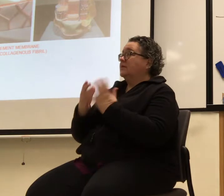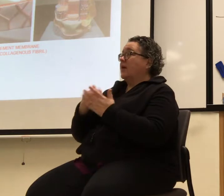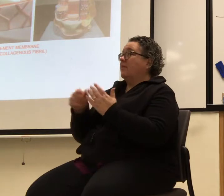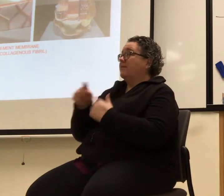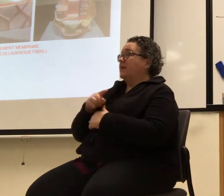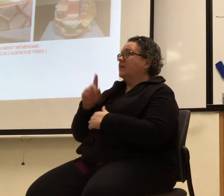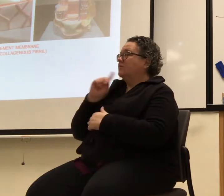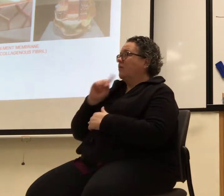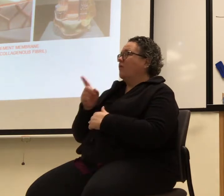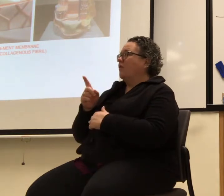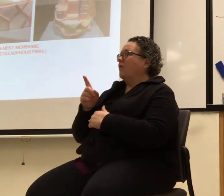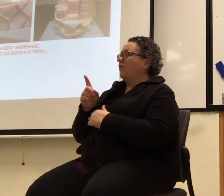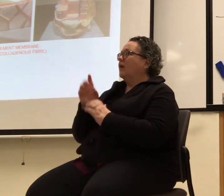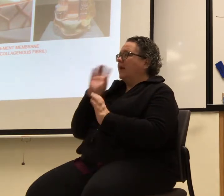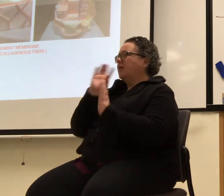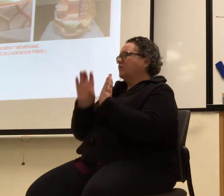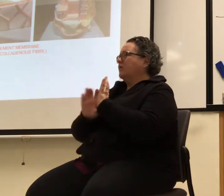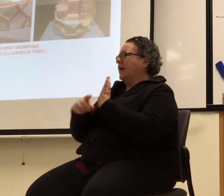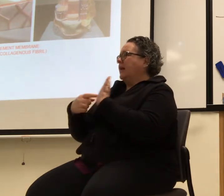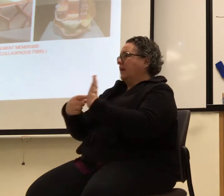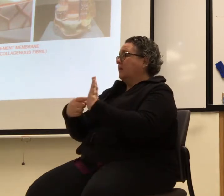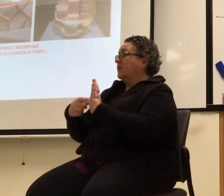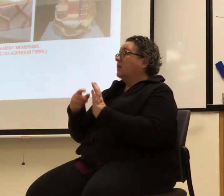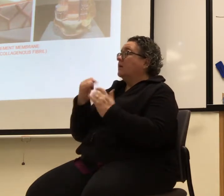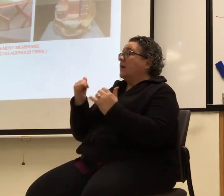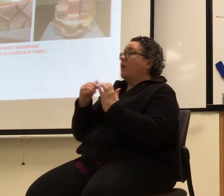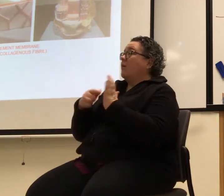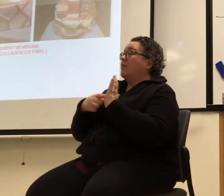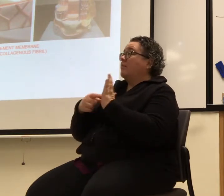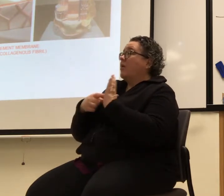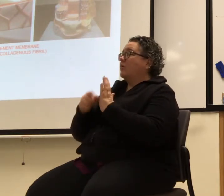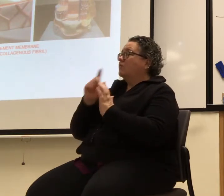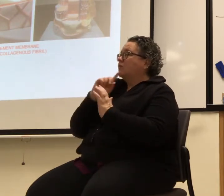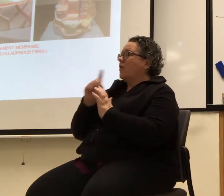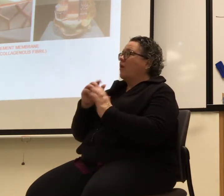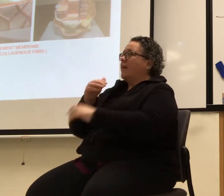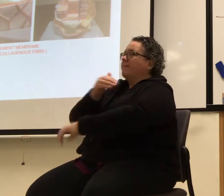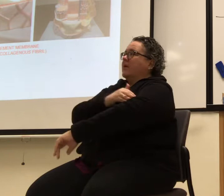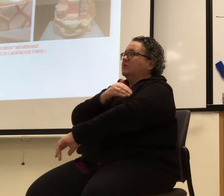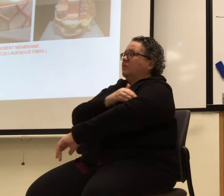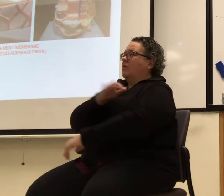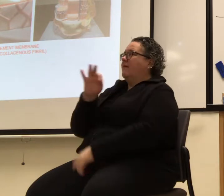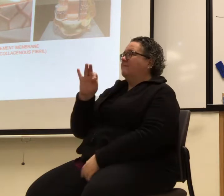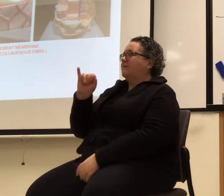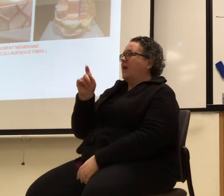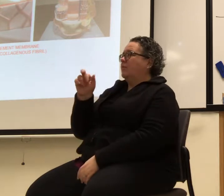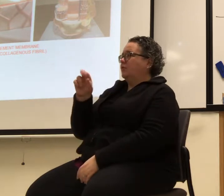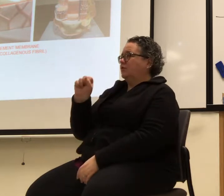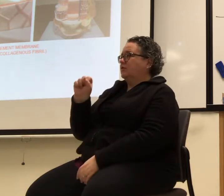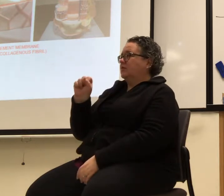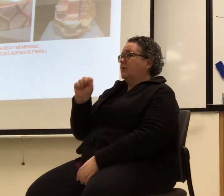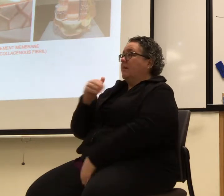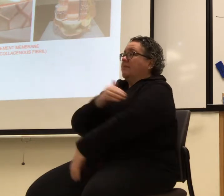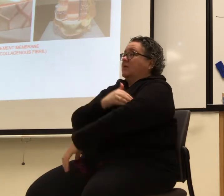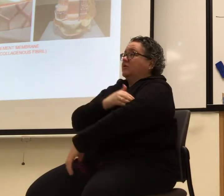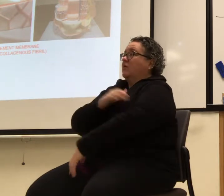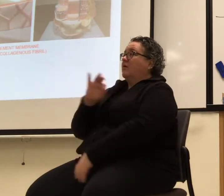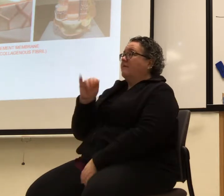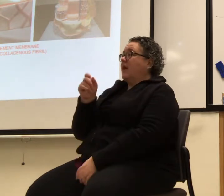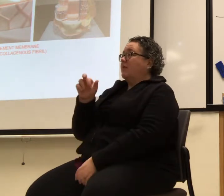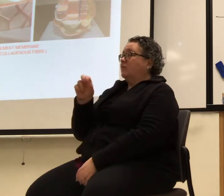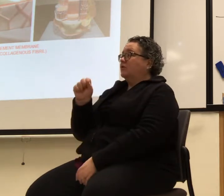are illustrated. Now the models are muscle fibers. So the muscle fibers are wrapped